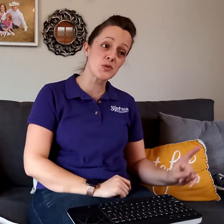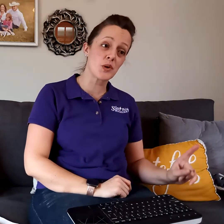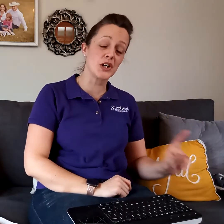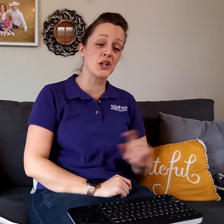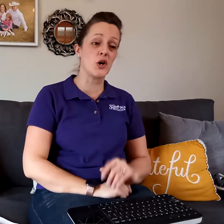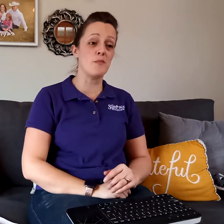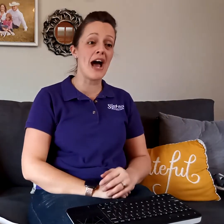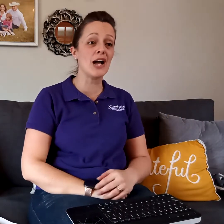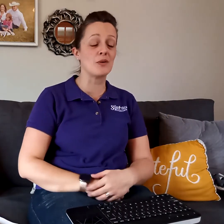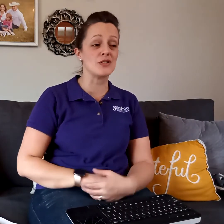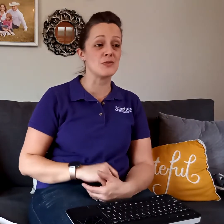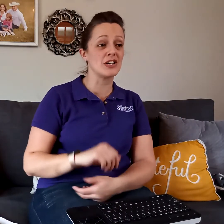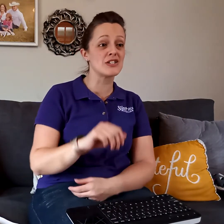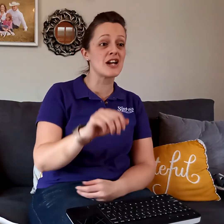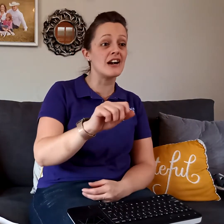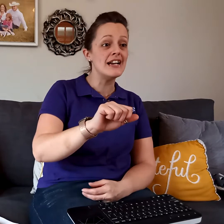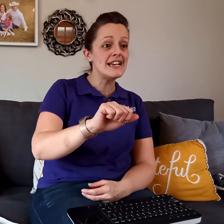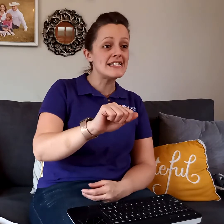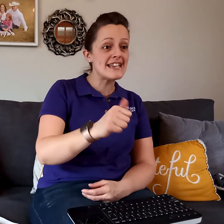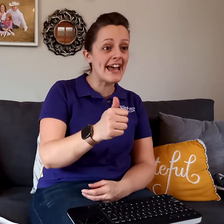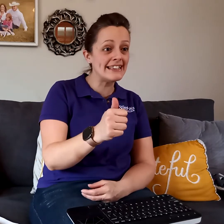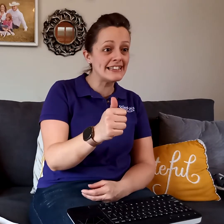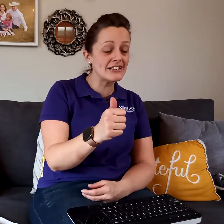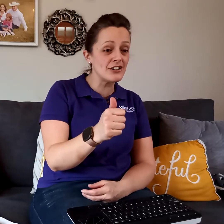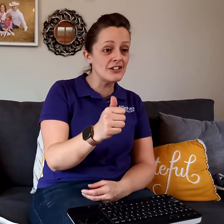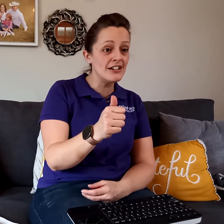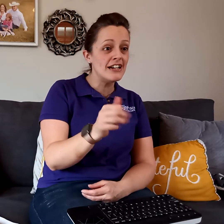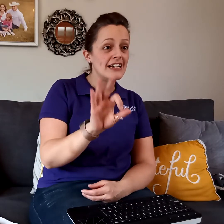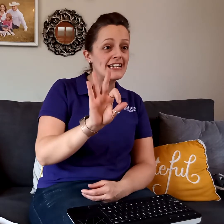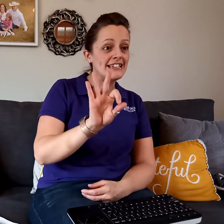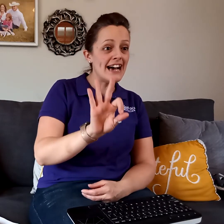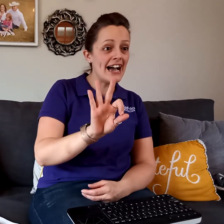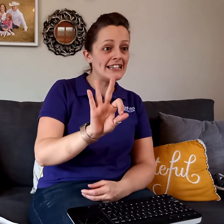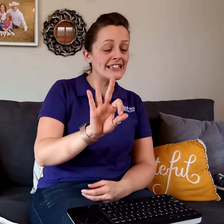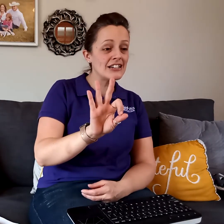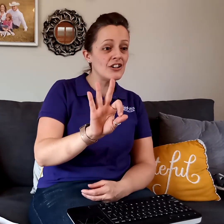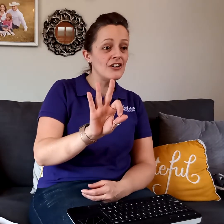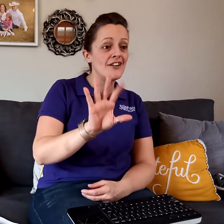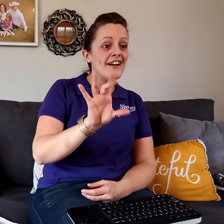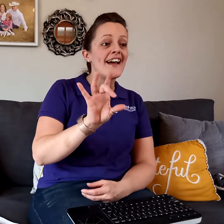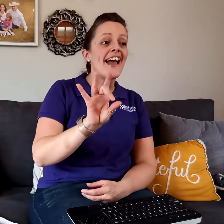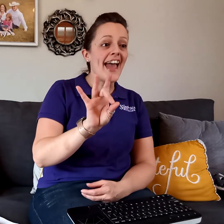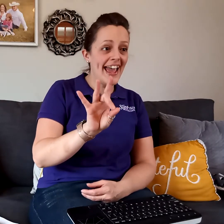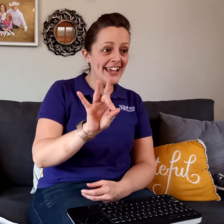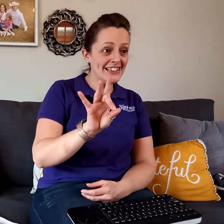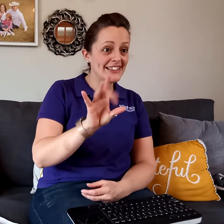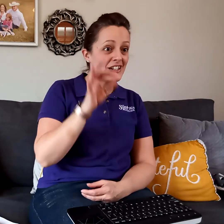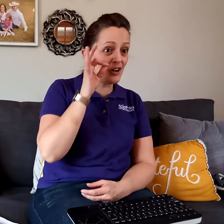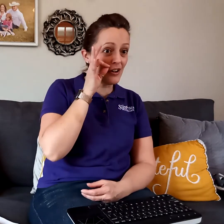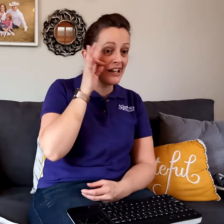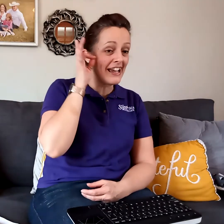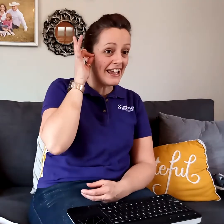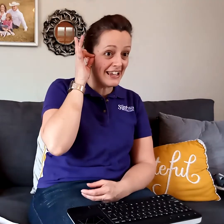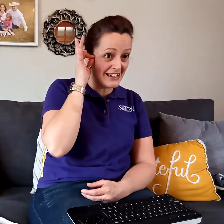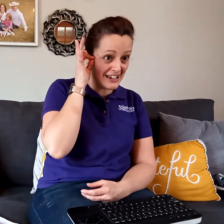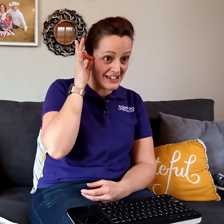going to go backwards. We're going to start 10 little, 9 little, 8 little